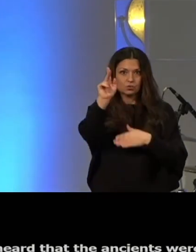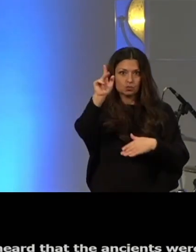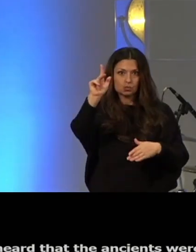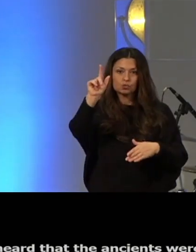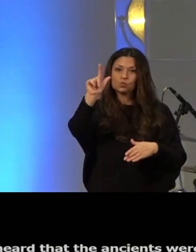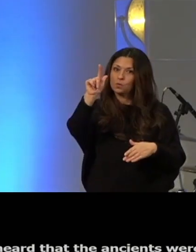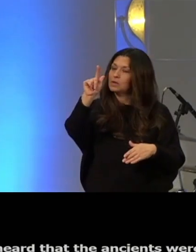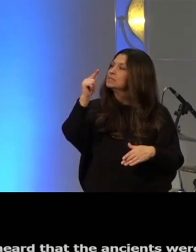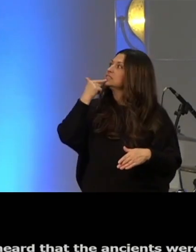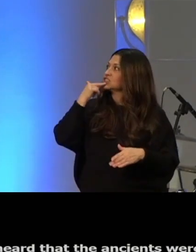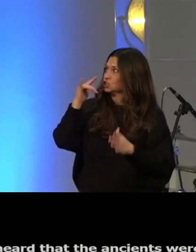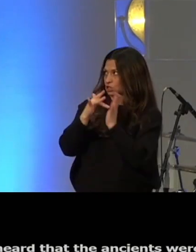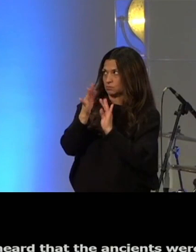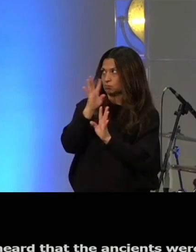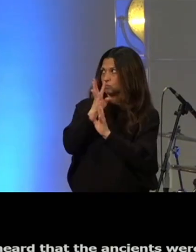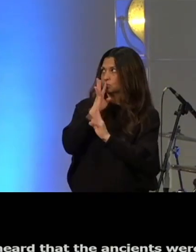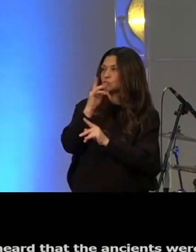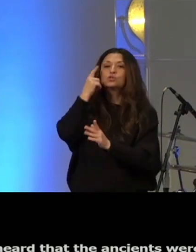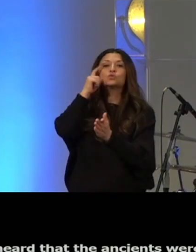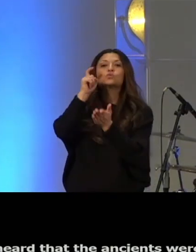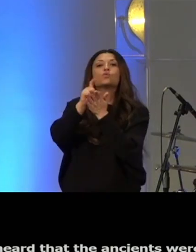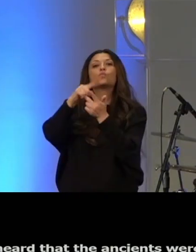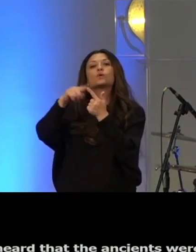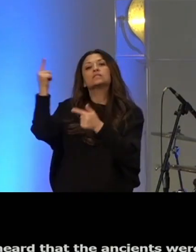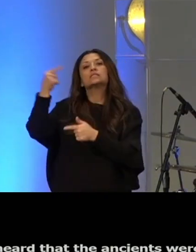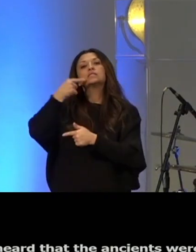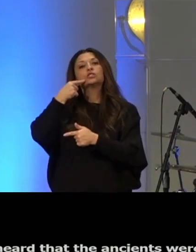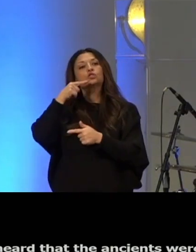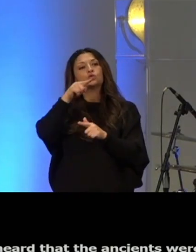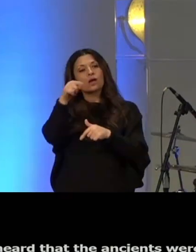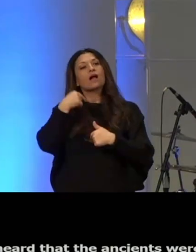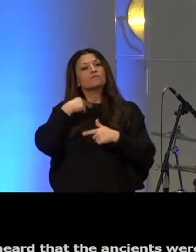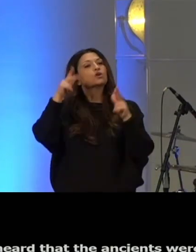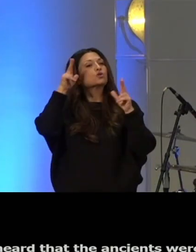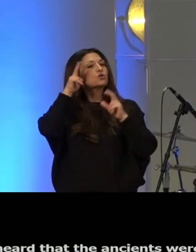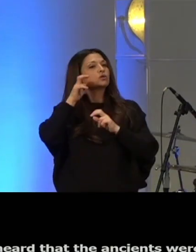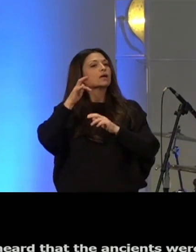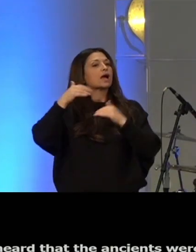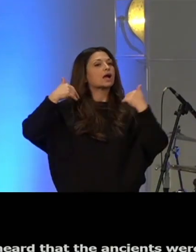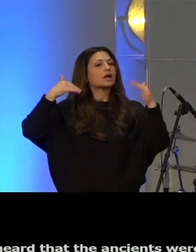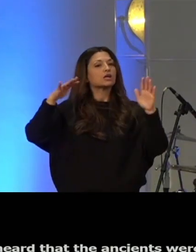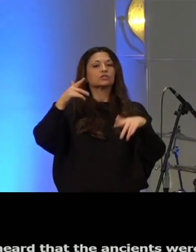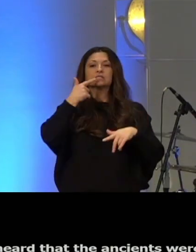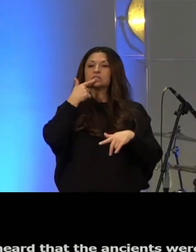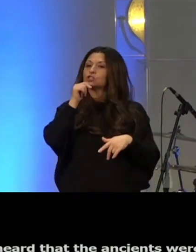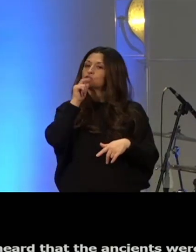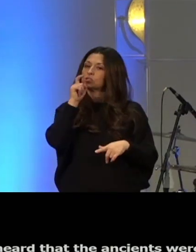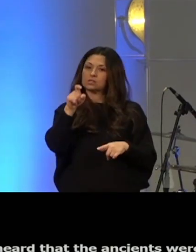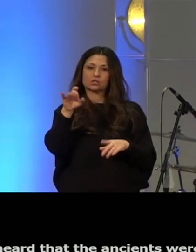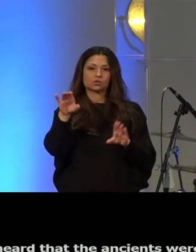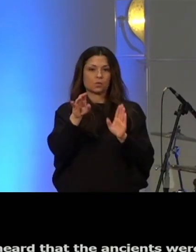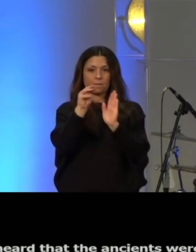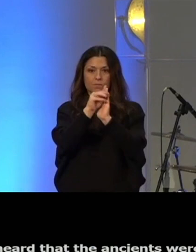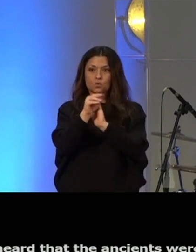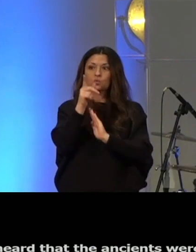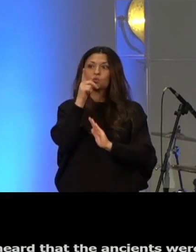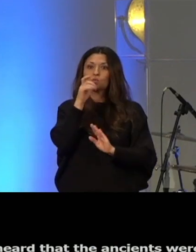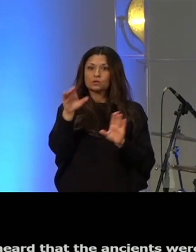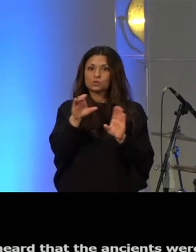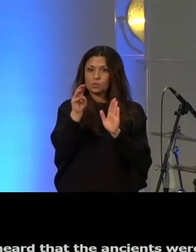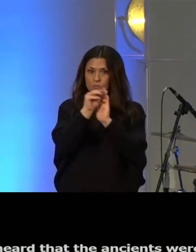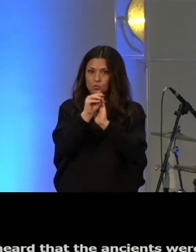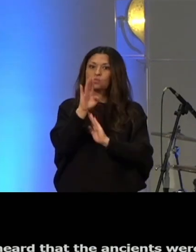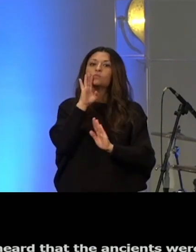this is Jesus speaking, notice what he says, you have heard that the ancients were told, you shall not commit murder, and whoever commits murder shall